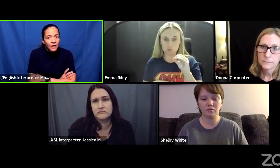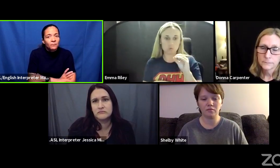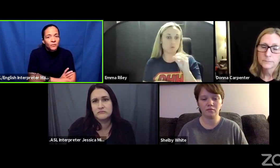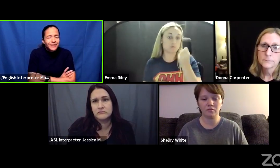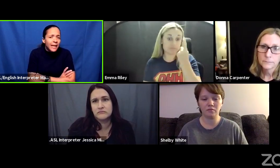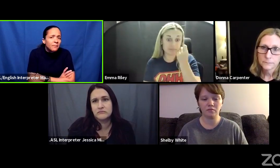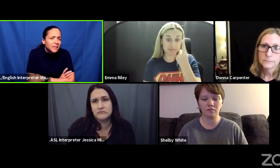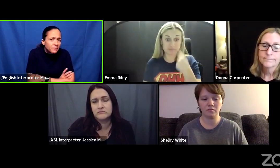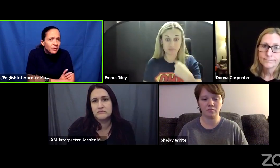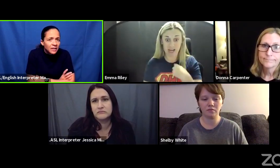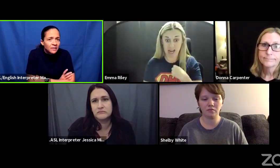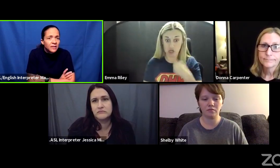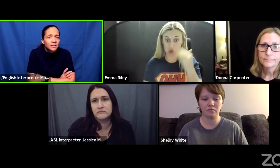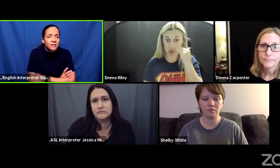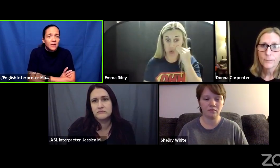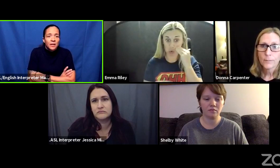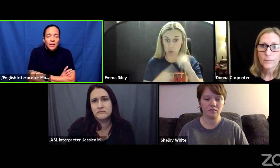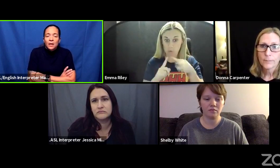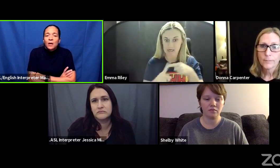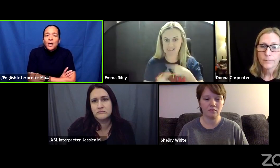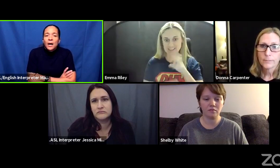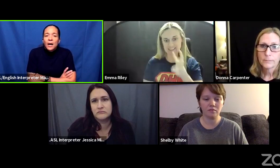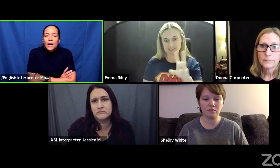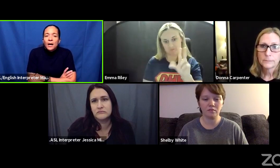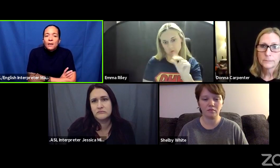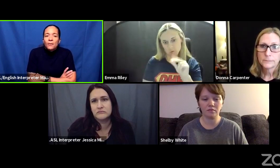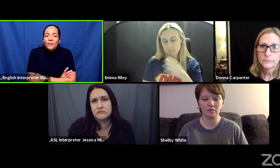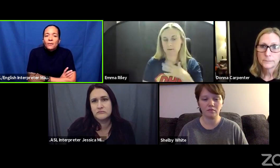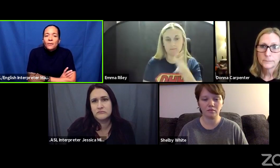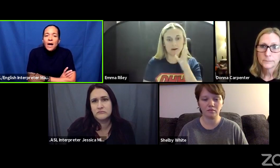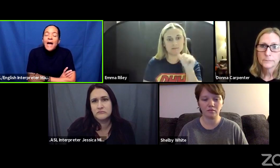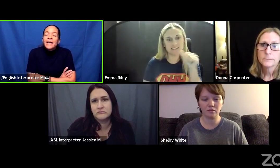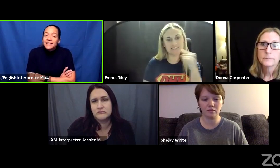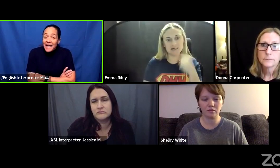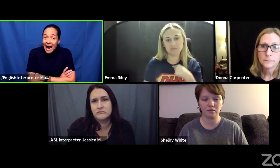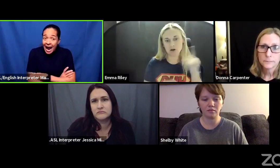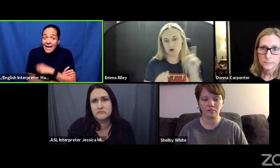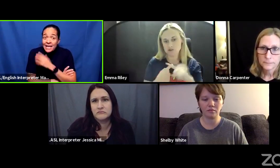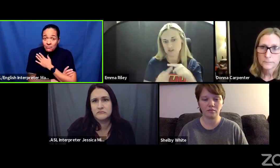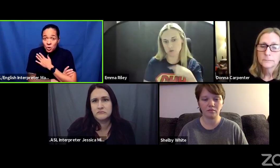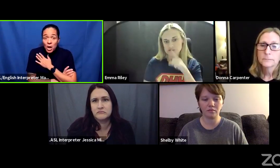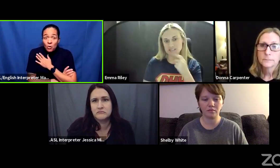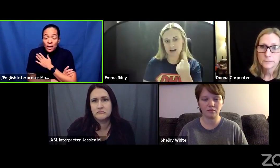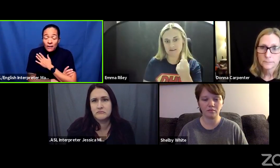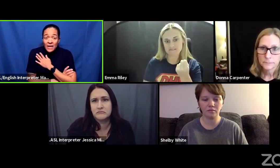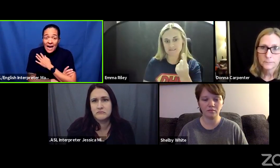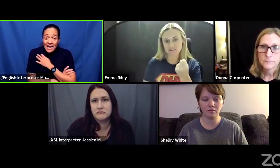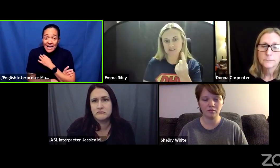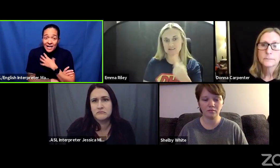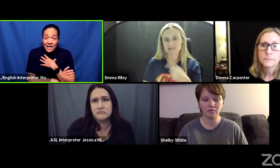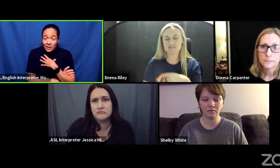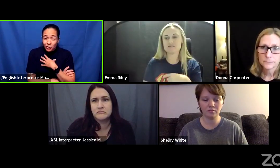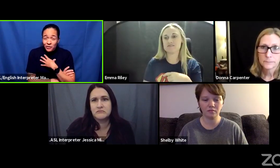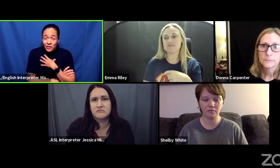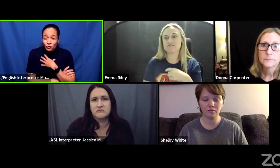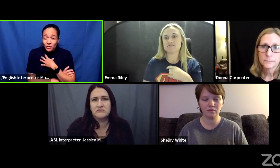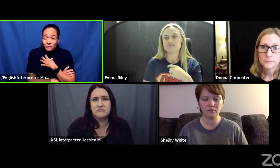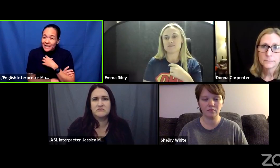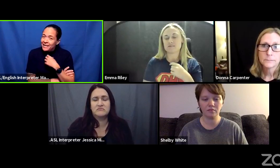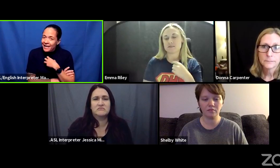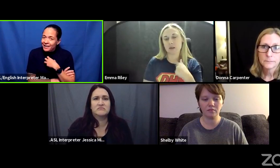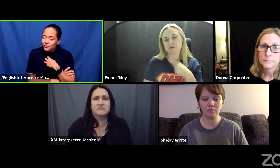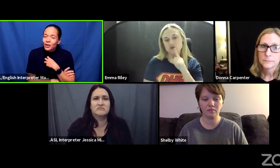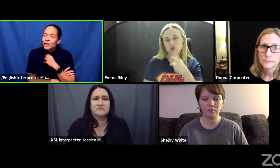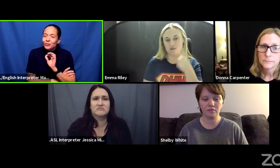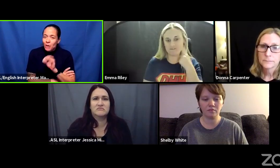out there that have the same experiences. Did I know that I had Usher syndrome